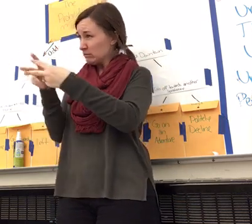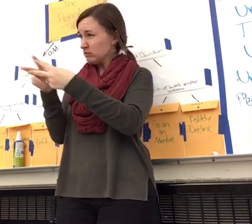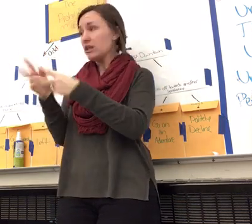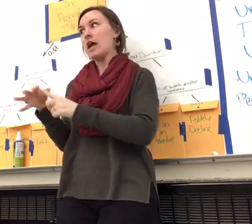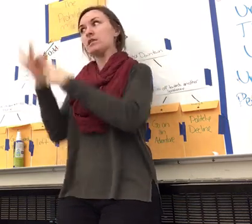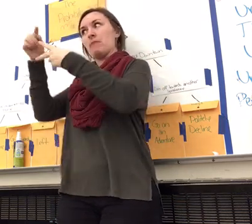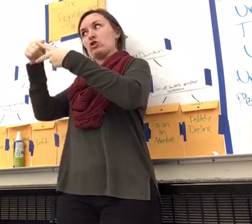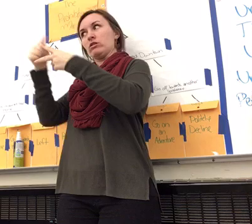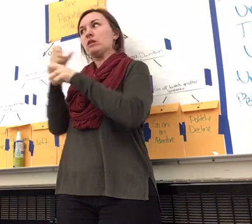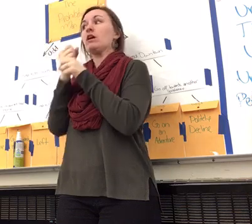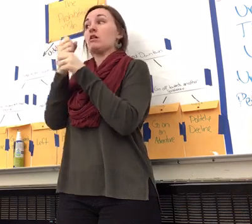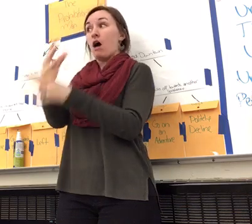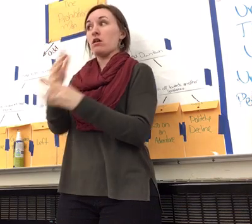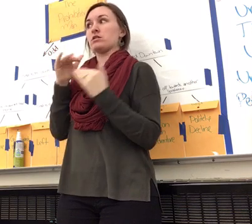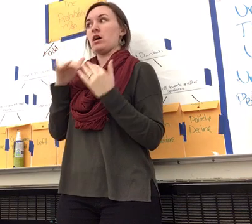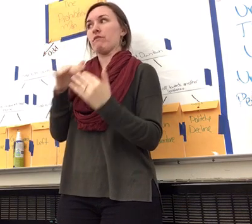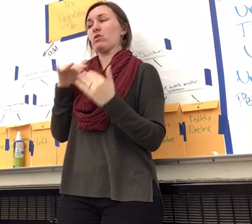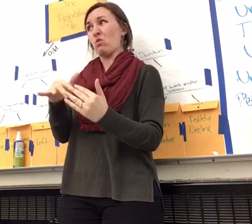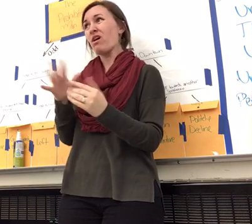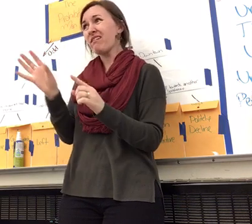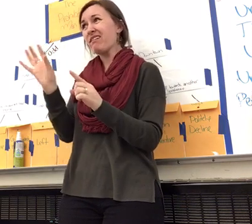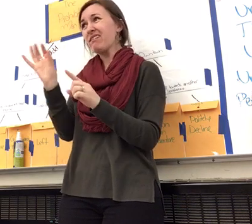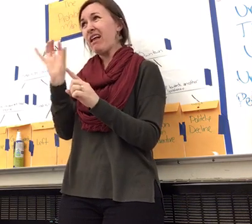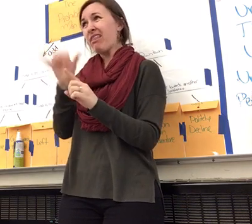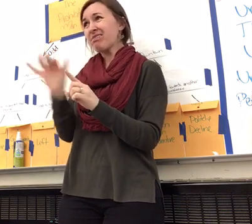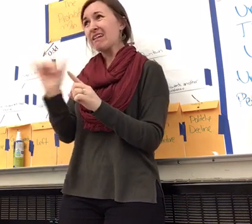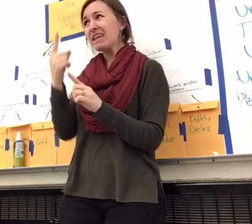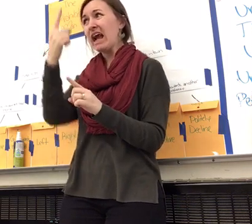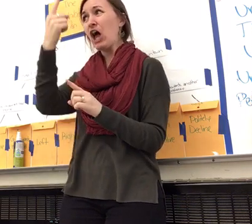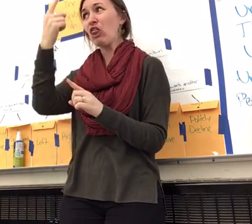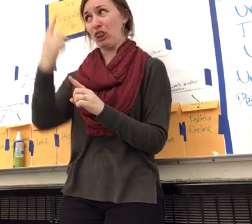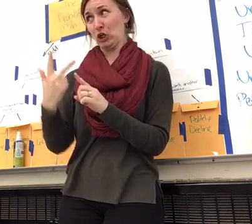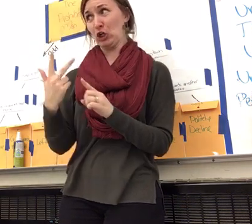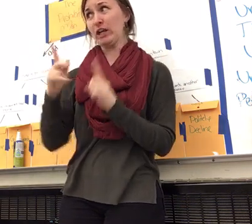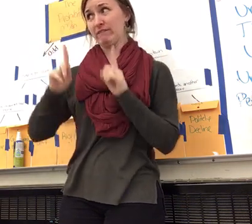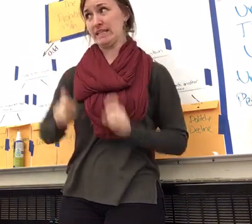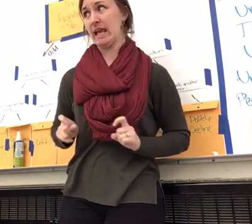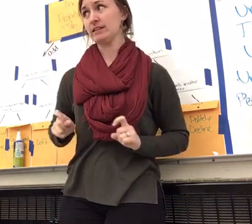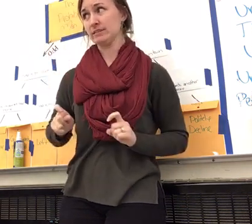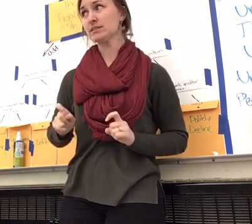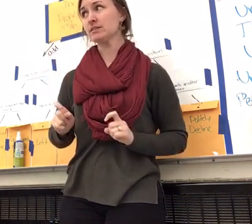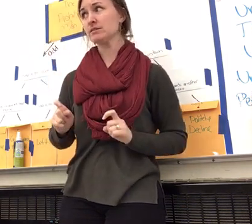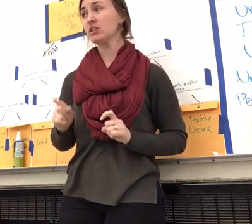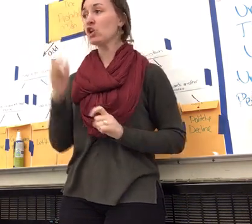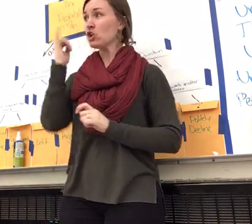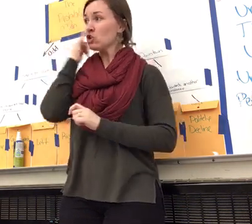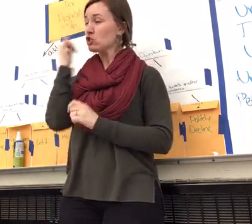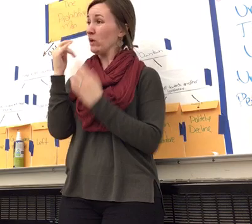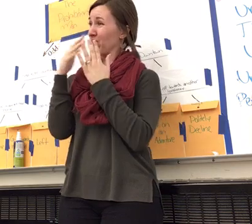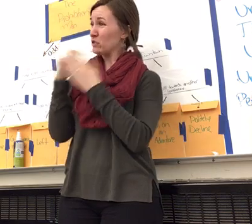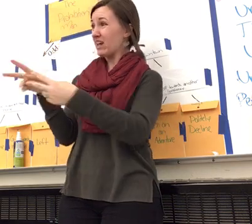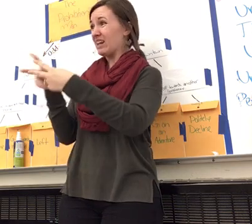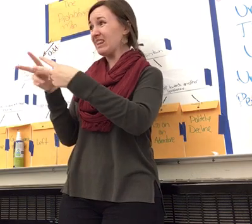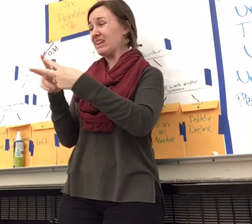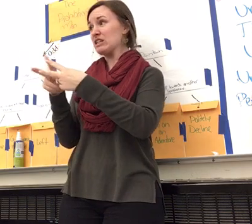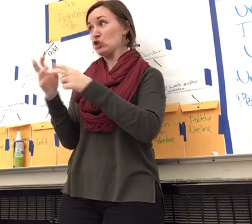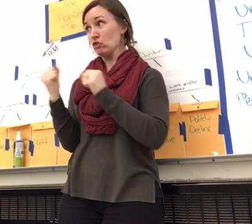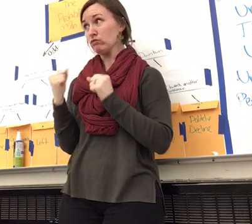I'd say it's probably like a third of the entire test. So if you really study those two, you'll be okay. Don't forget that